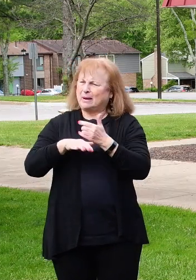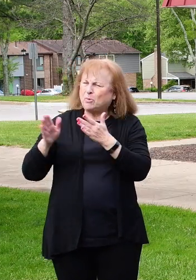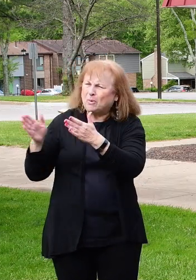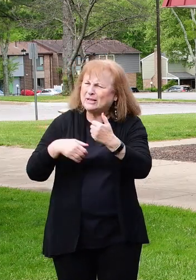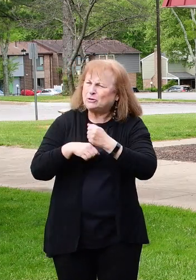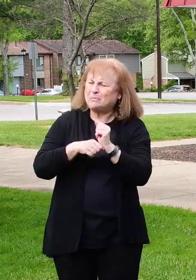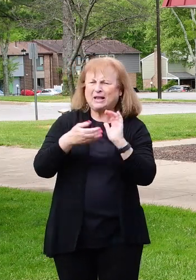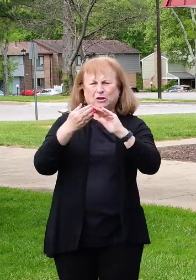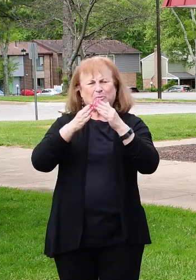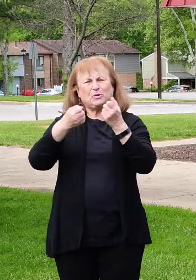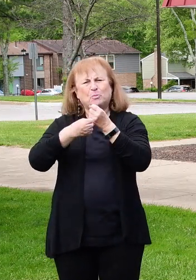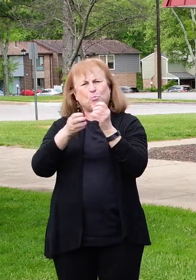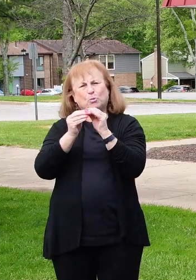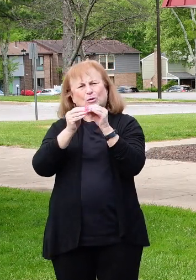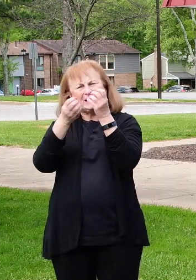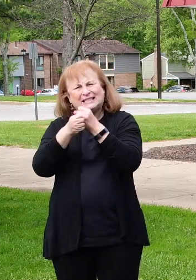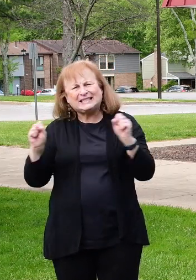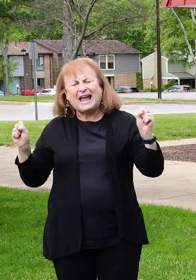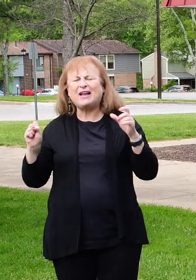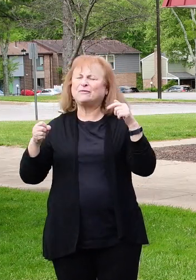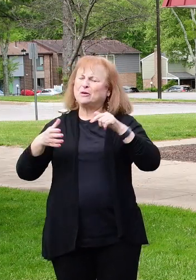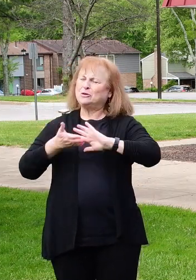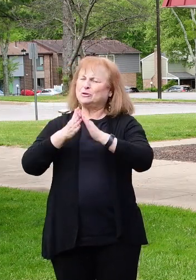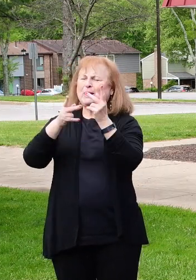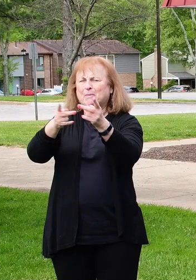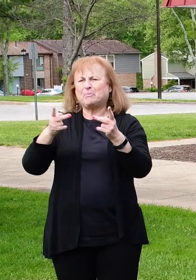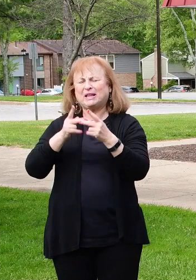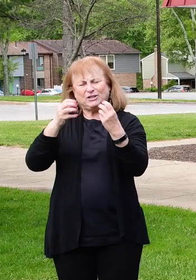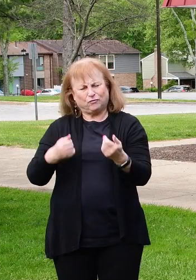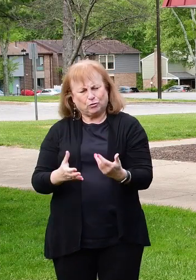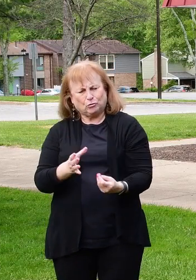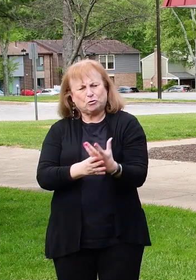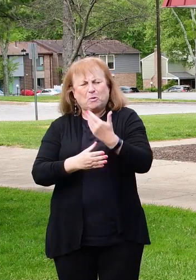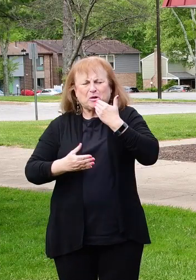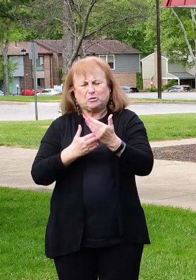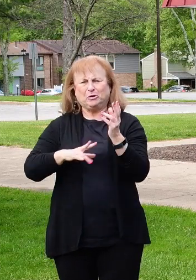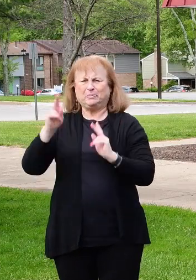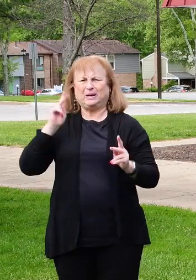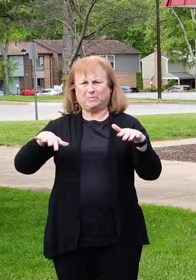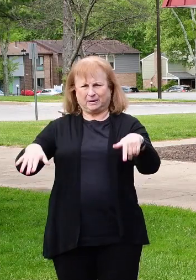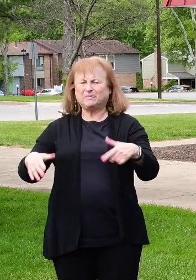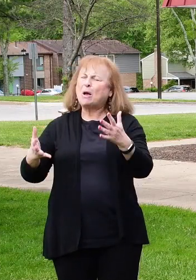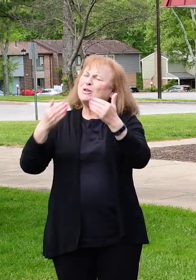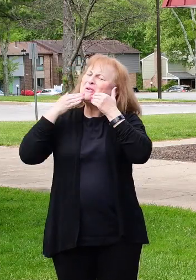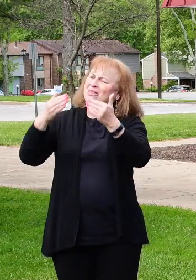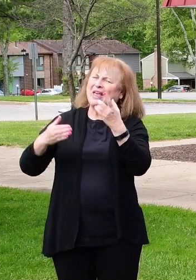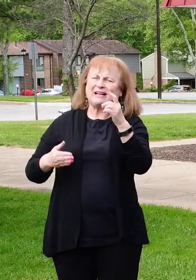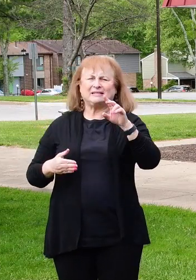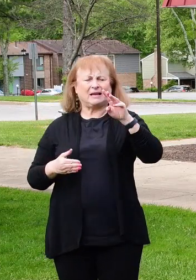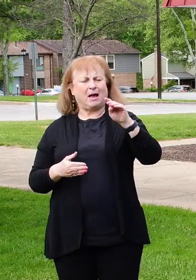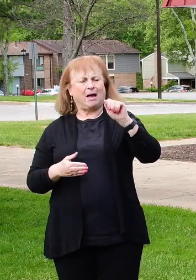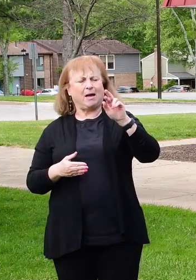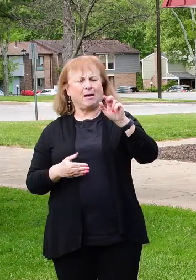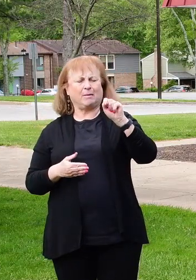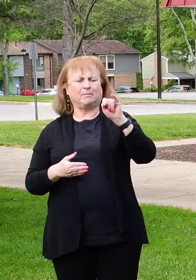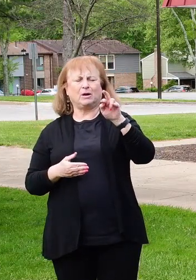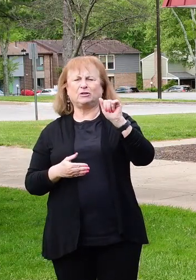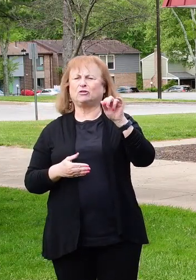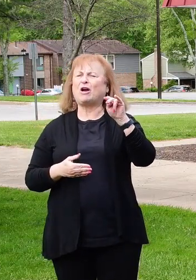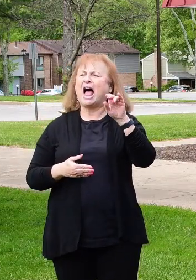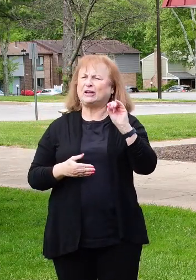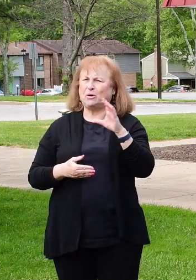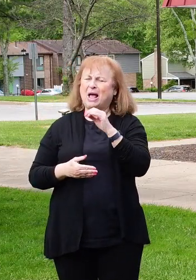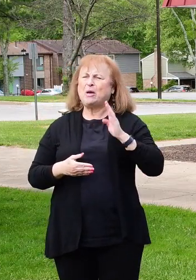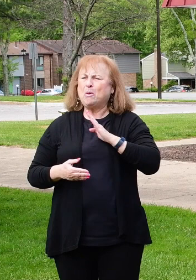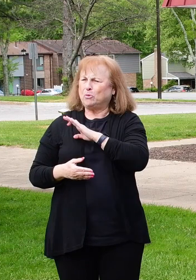safer and truly a place for growing people. I want to thank Dr. Martirano and our Board of